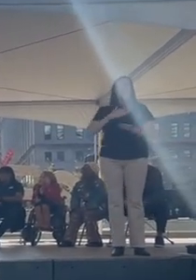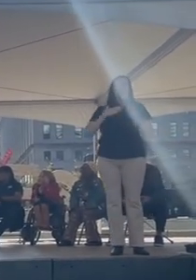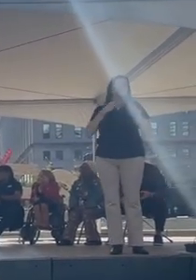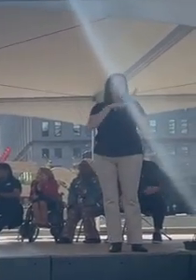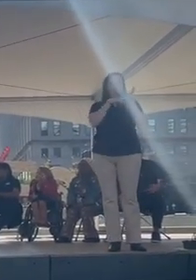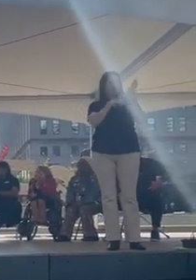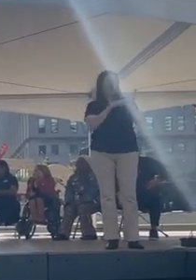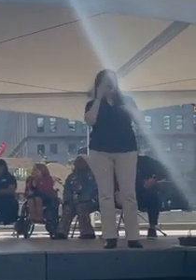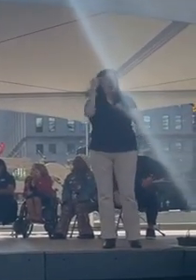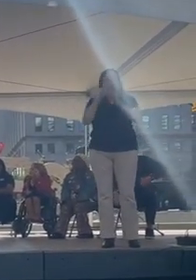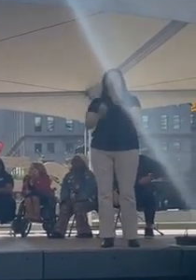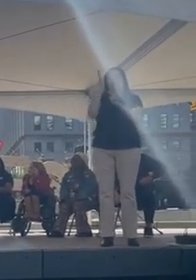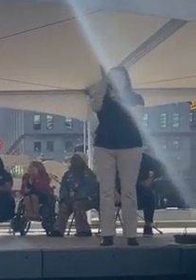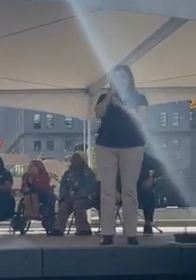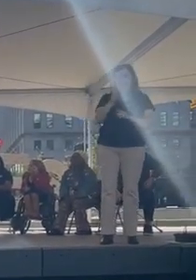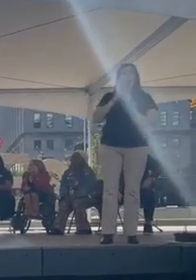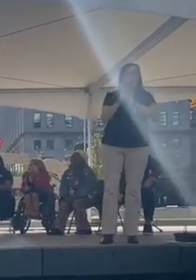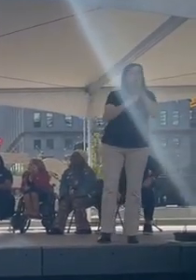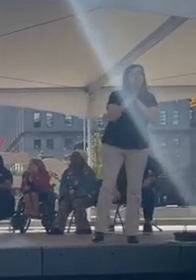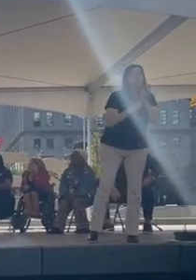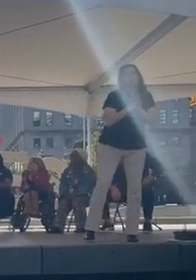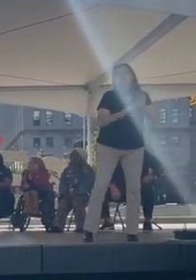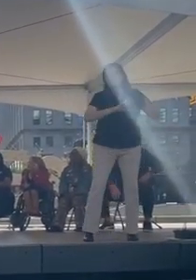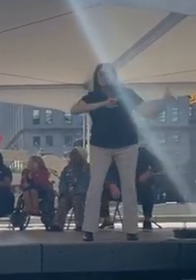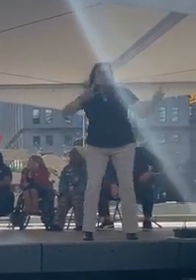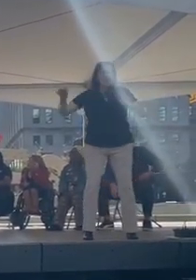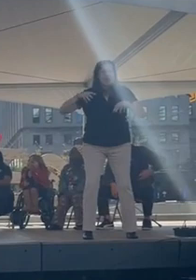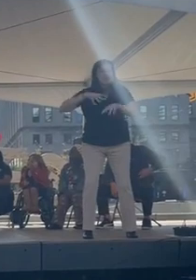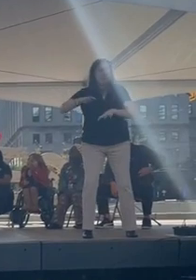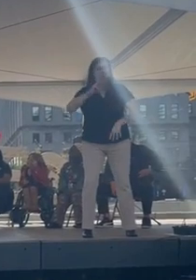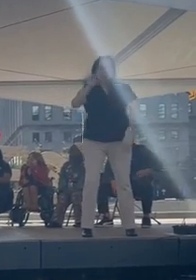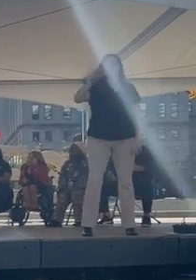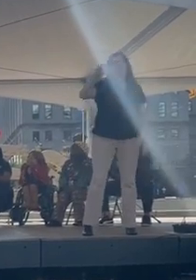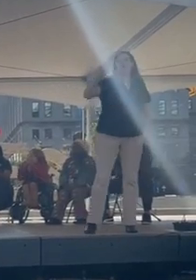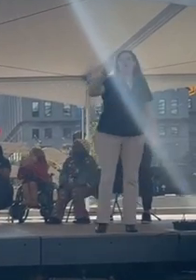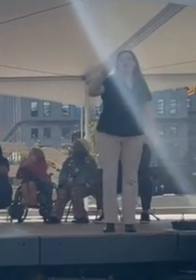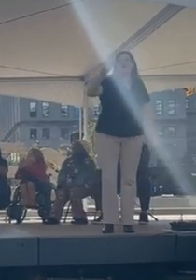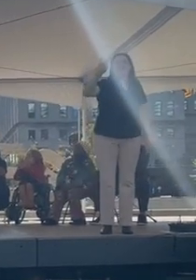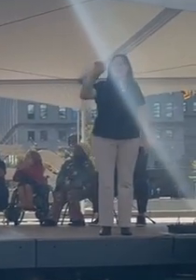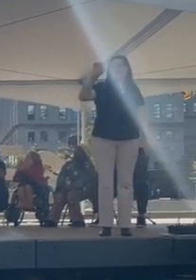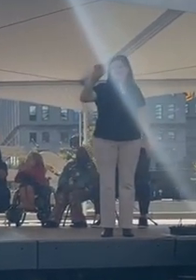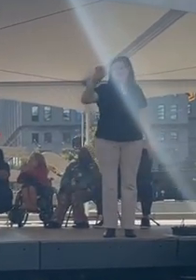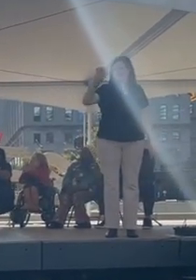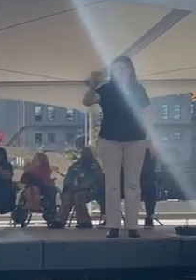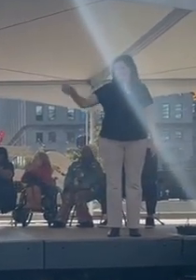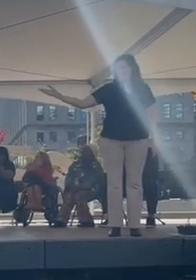final speaker, who will get us all fired up to march, Mara Lane.